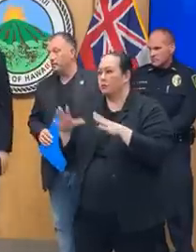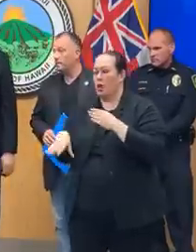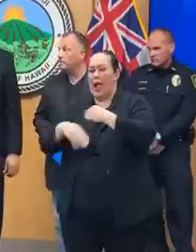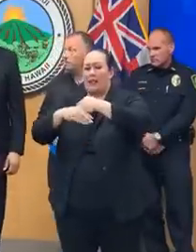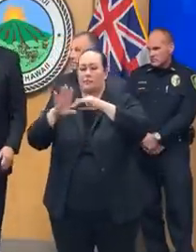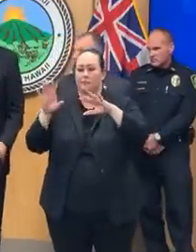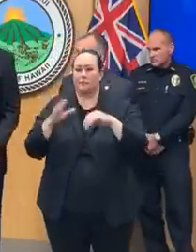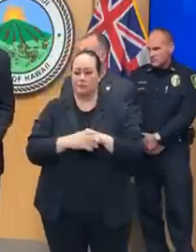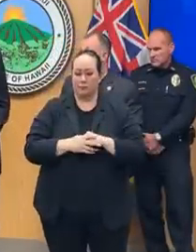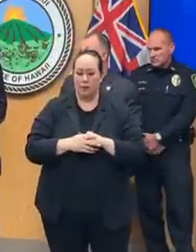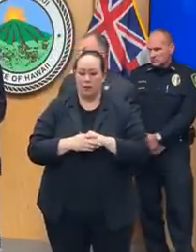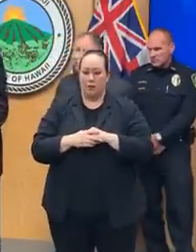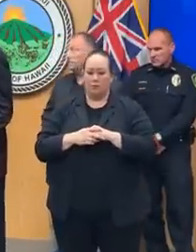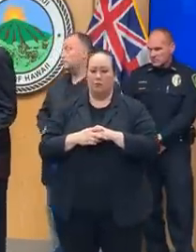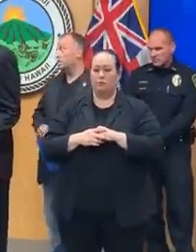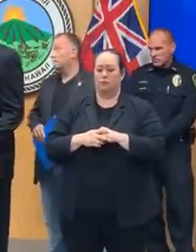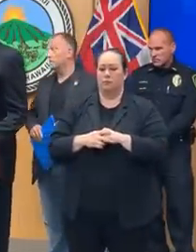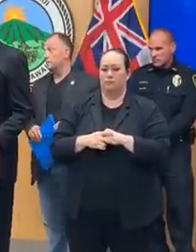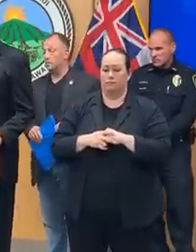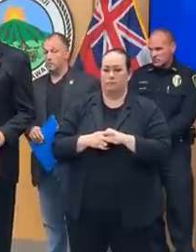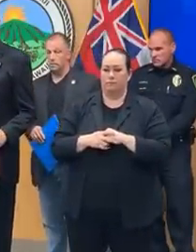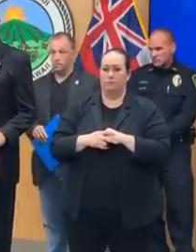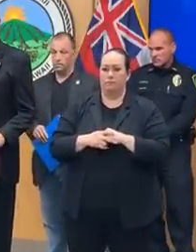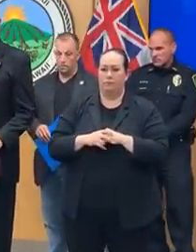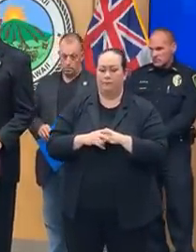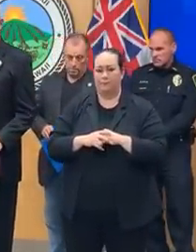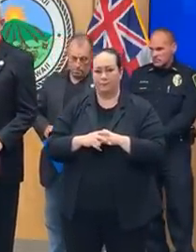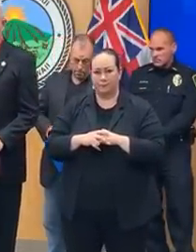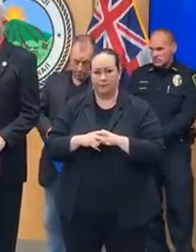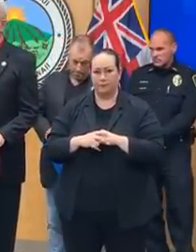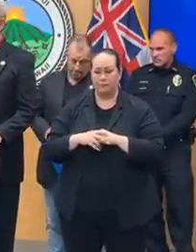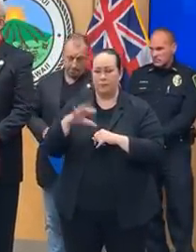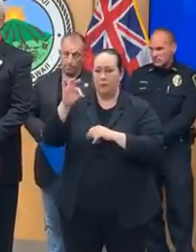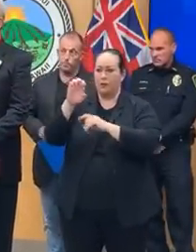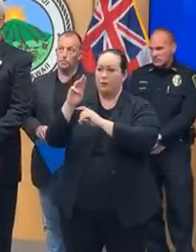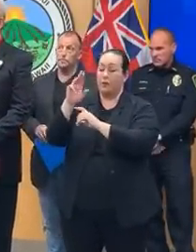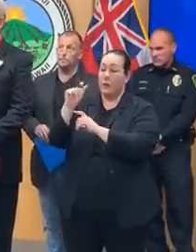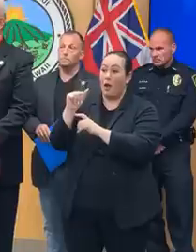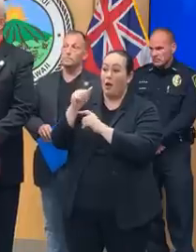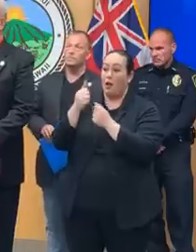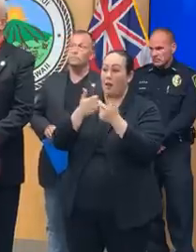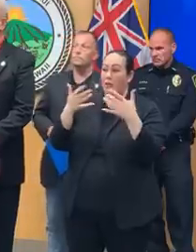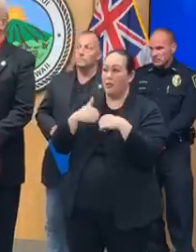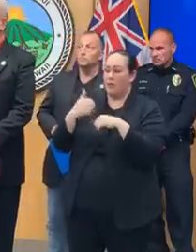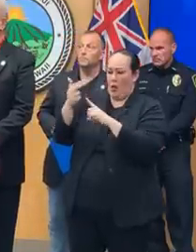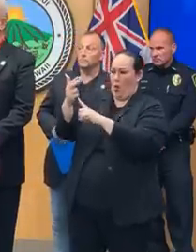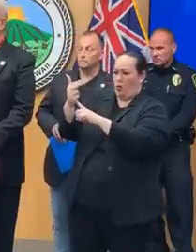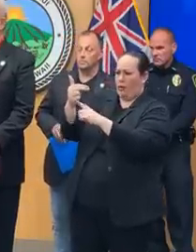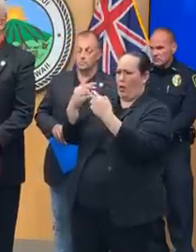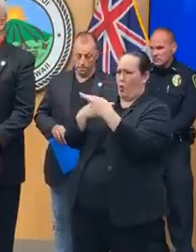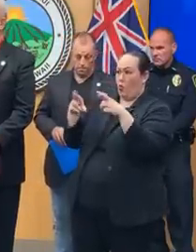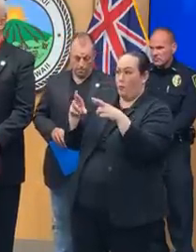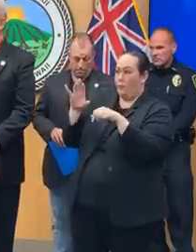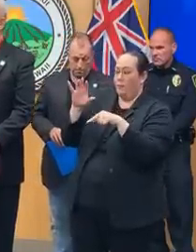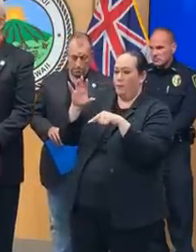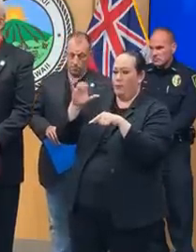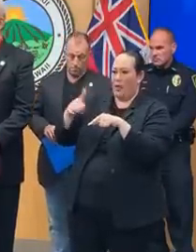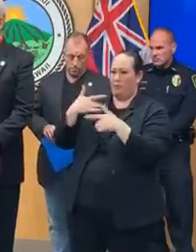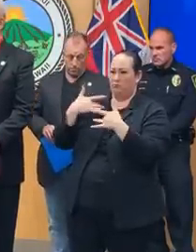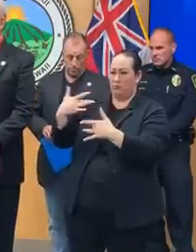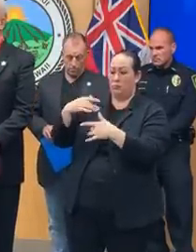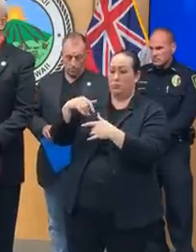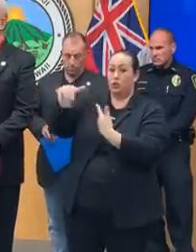term, because of Gov's work and FEMA and Red Cross and everyone else here, those hotel rooms that would normally have been,